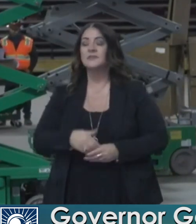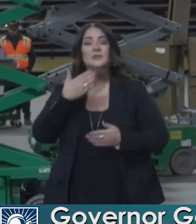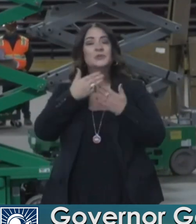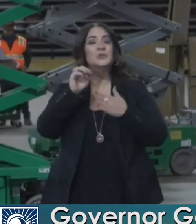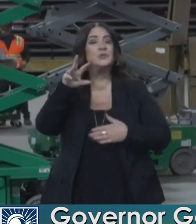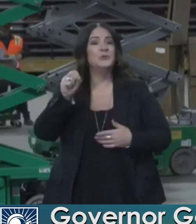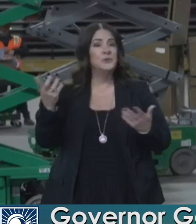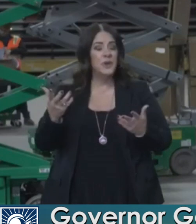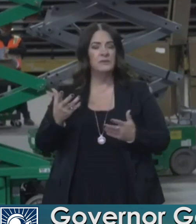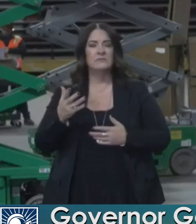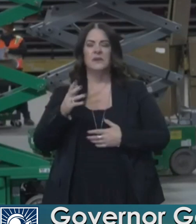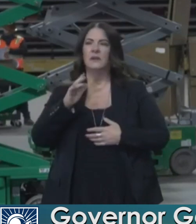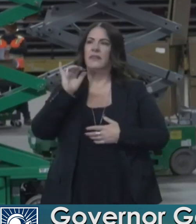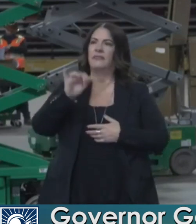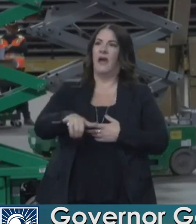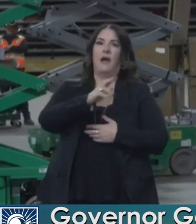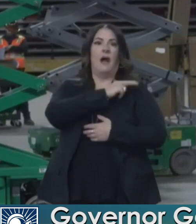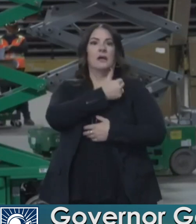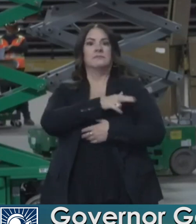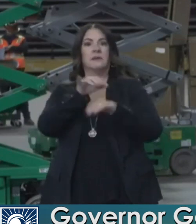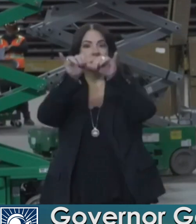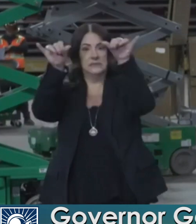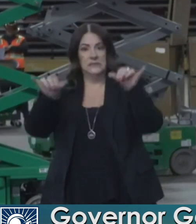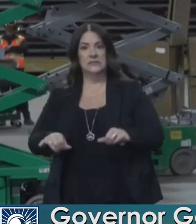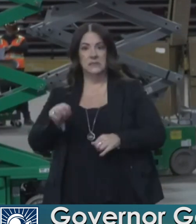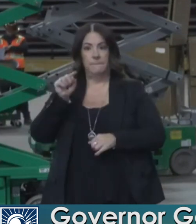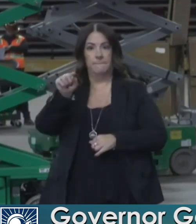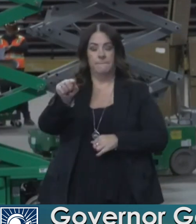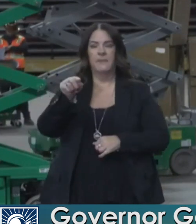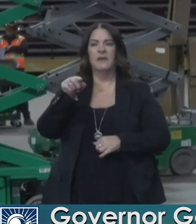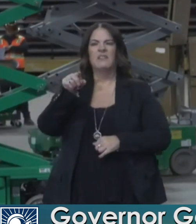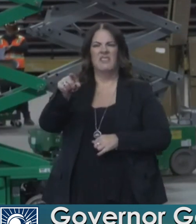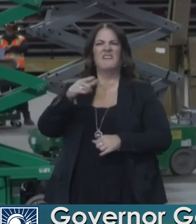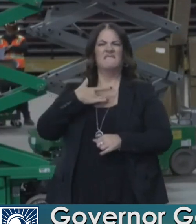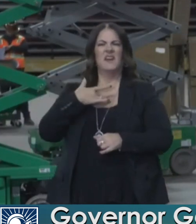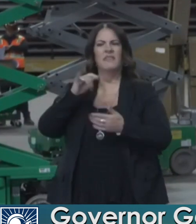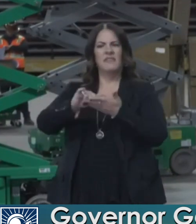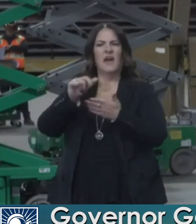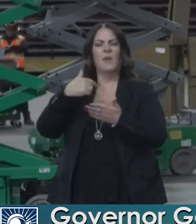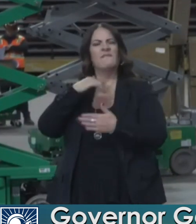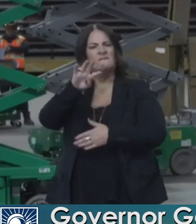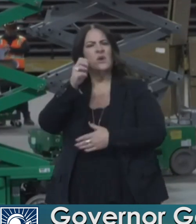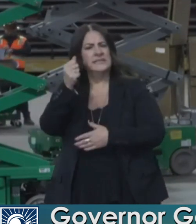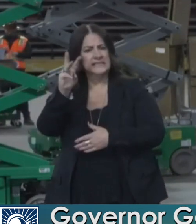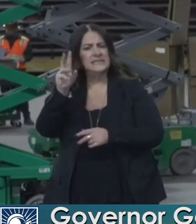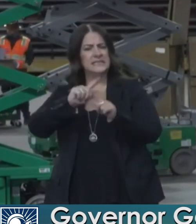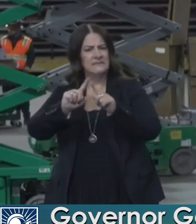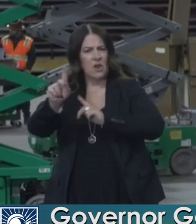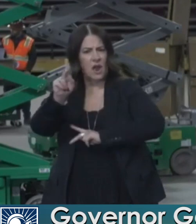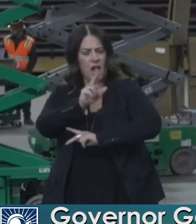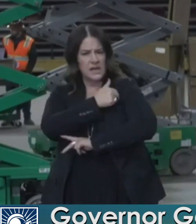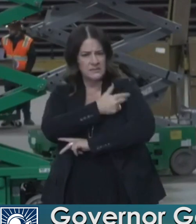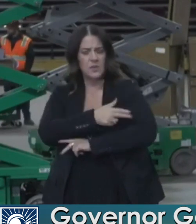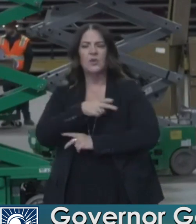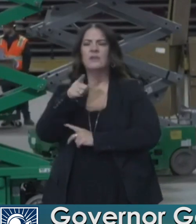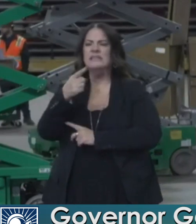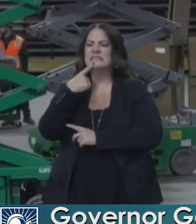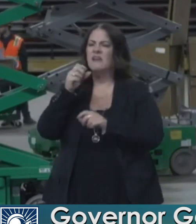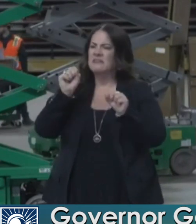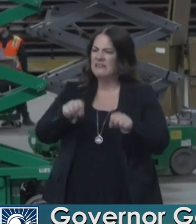hospital system itself, they believe they have the capacity in our 416 hospitals to do even more